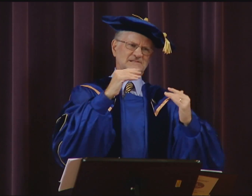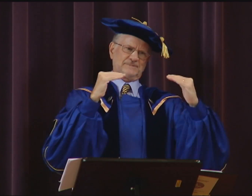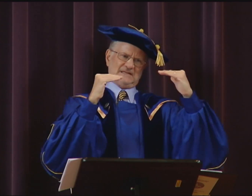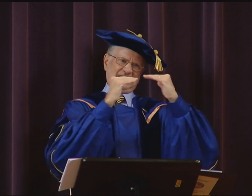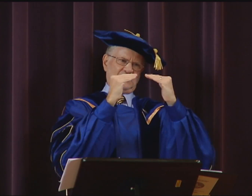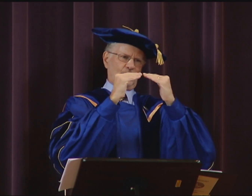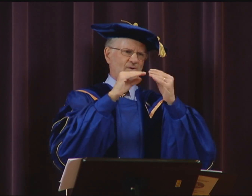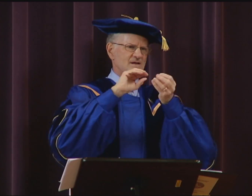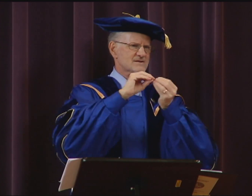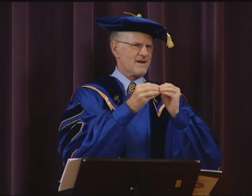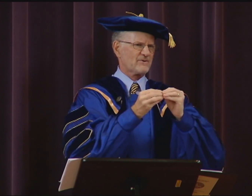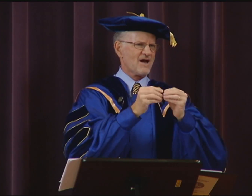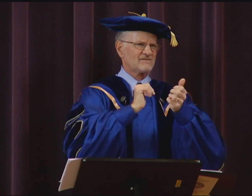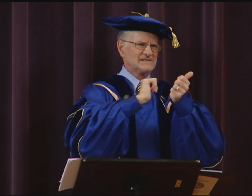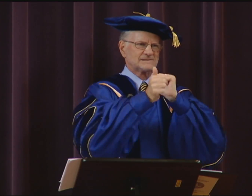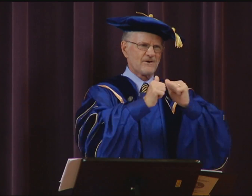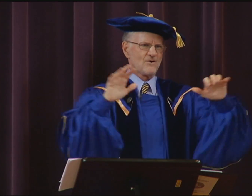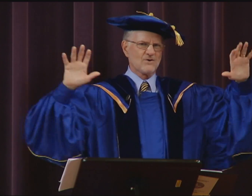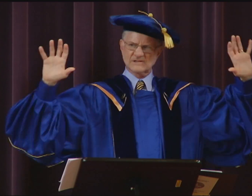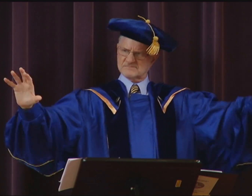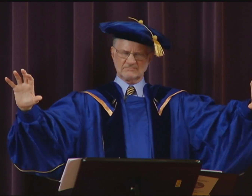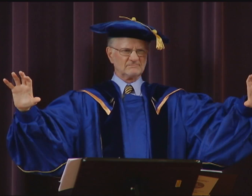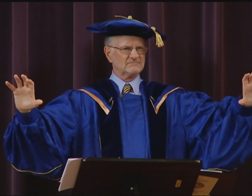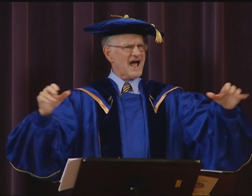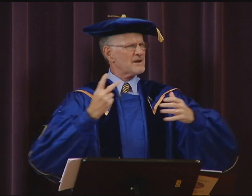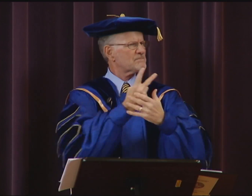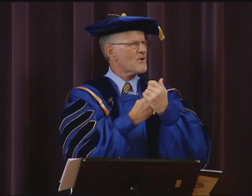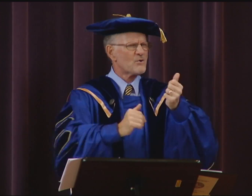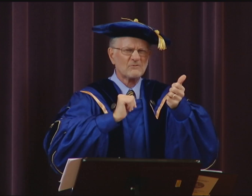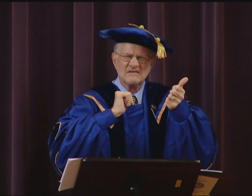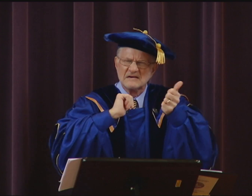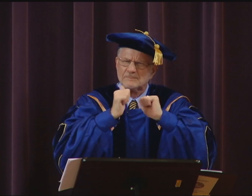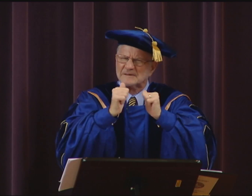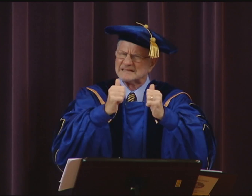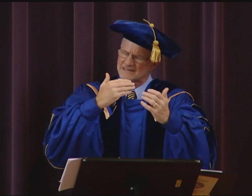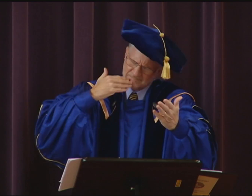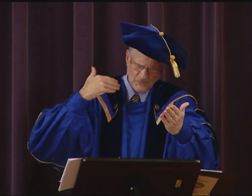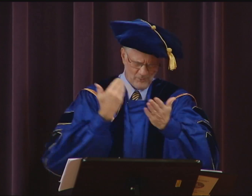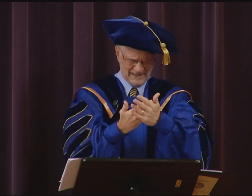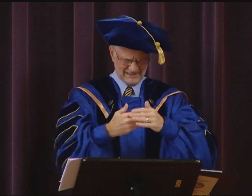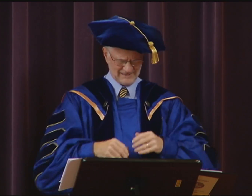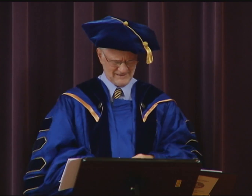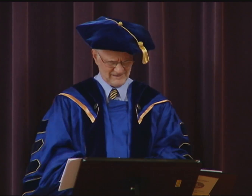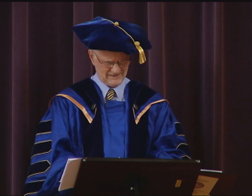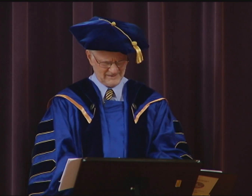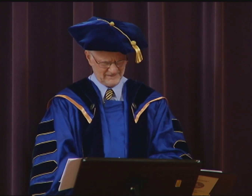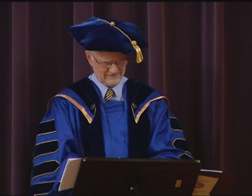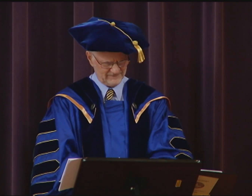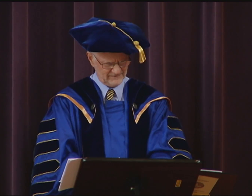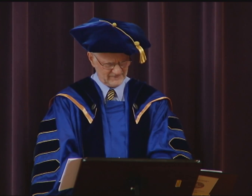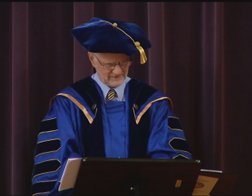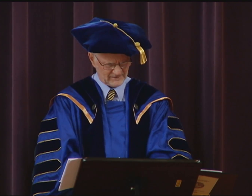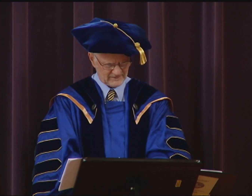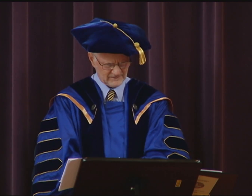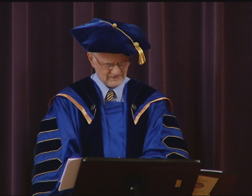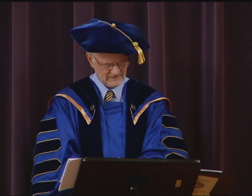And now with Title IX, we have to have an equal number of sports teams for both genders. And they all compete very well.